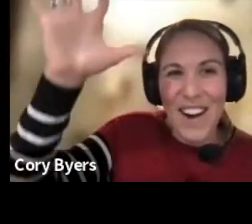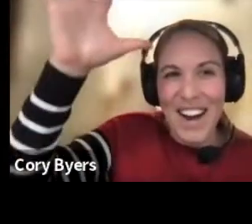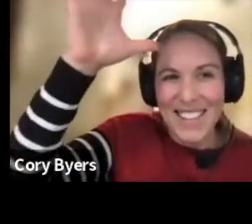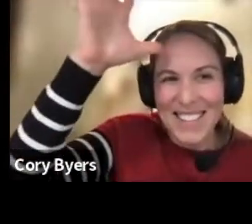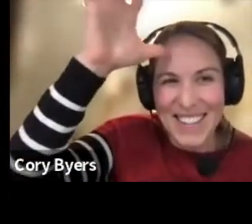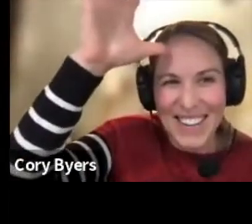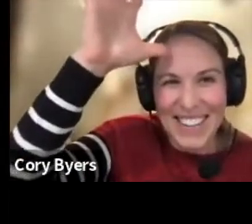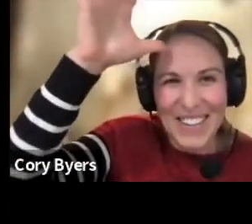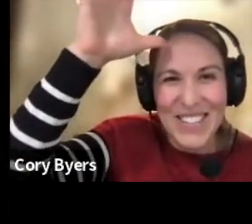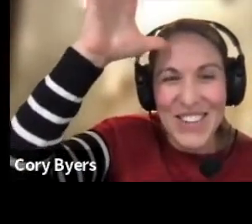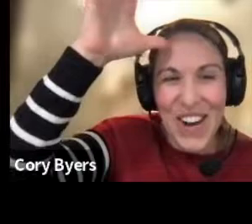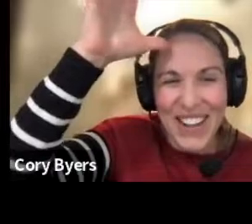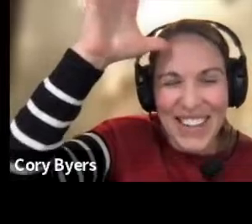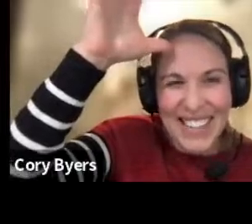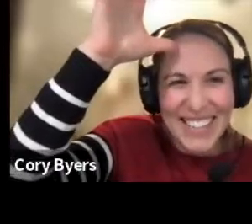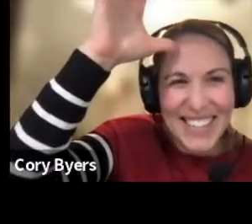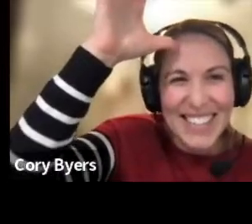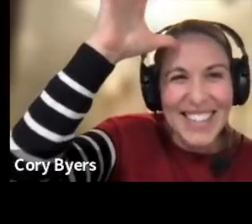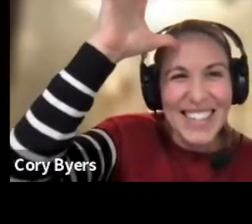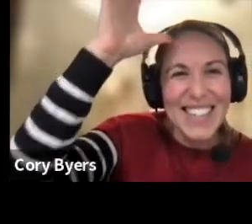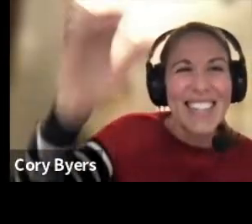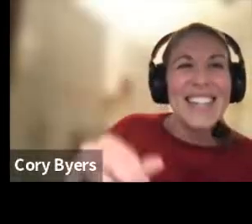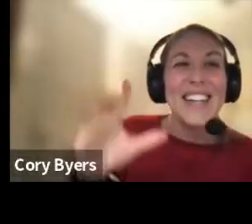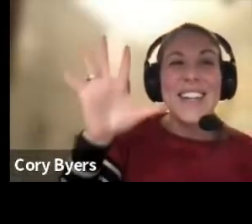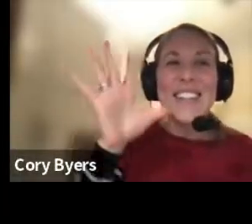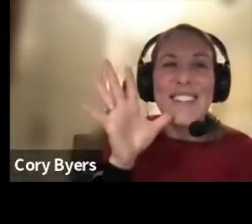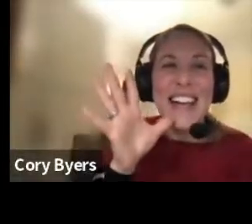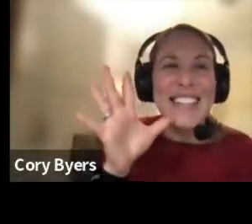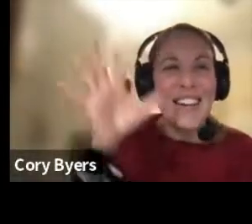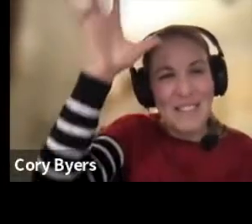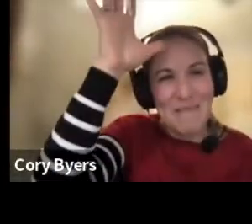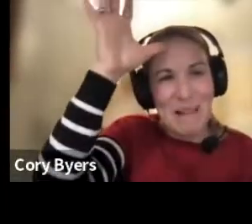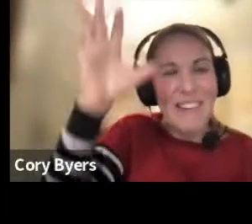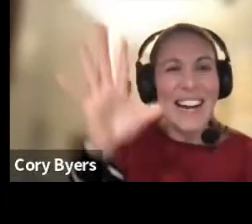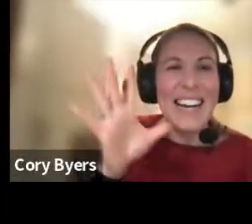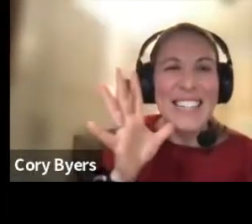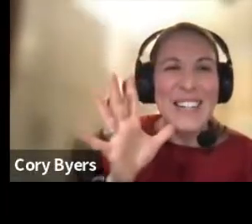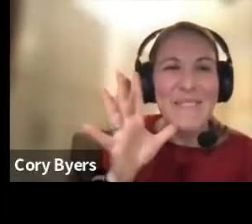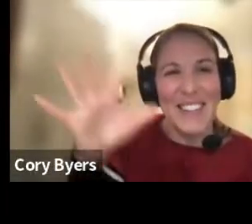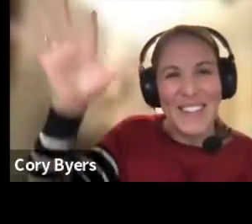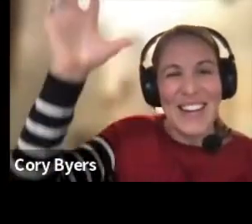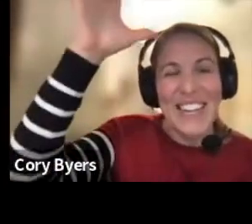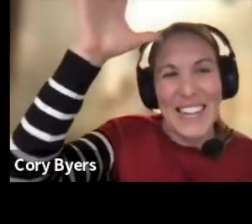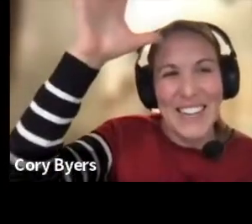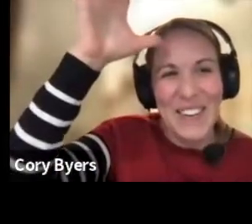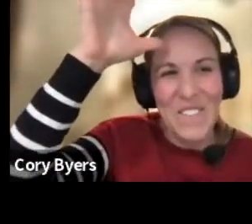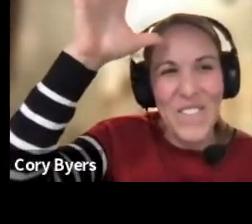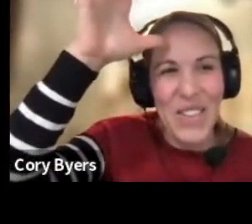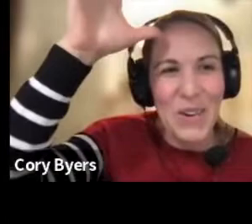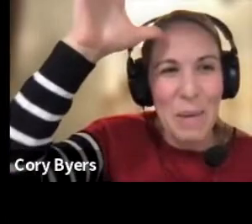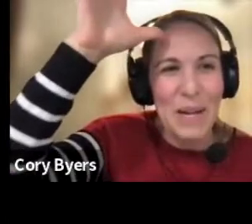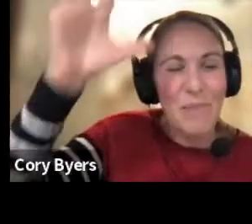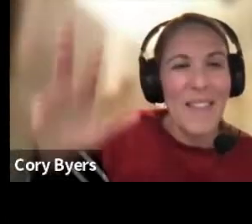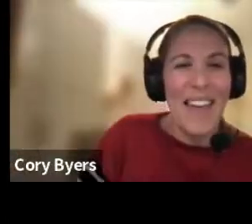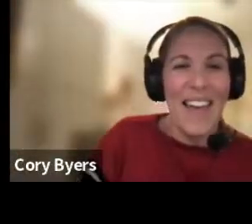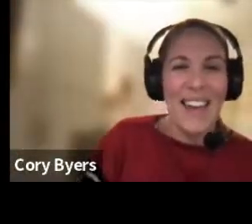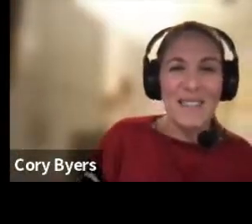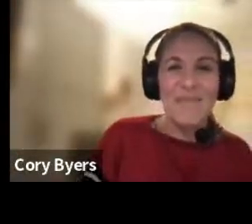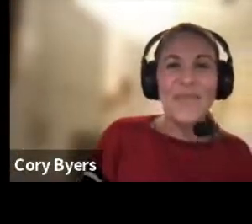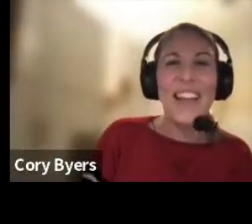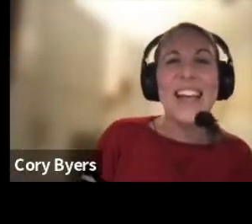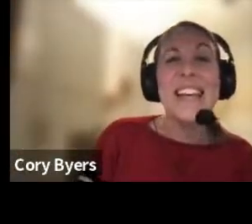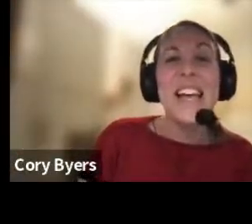and fathers are a little taller. So that's how I remember how to do mother down here and father up here by the